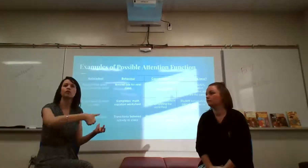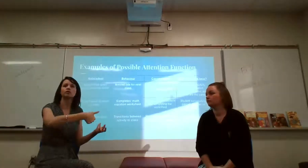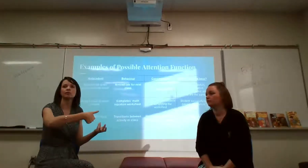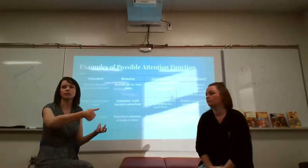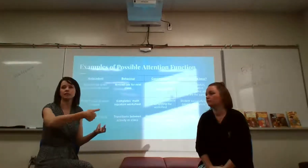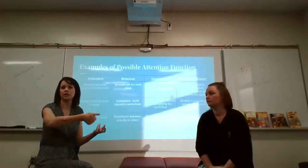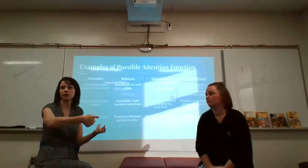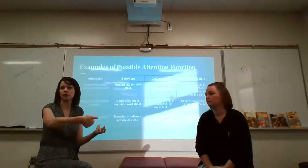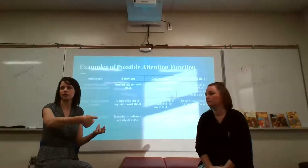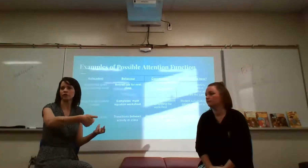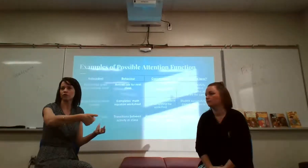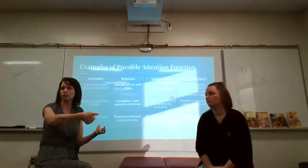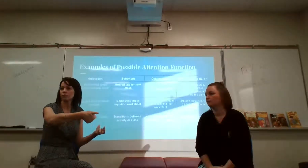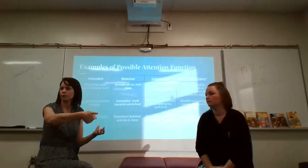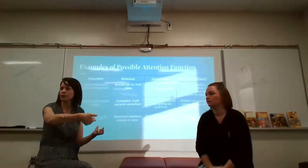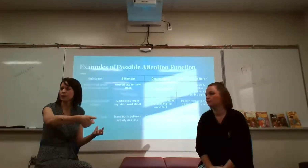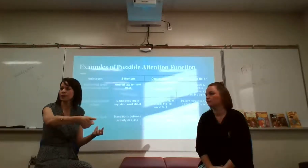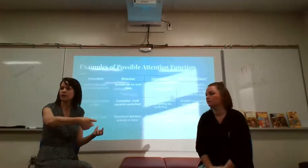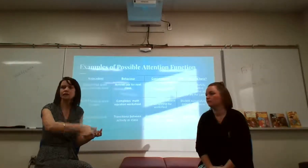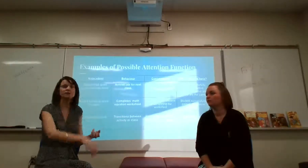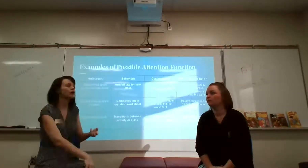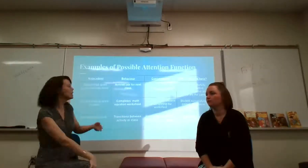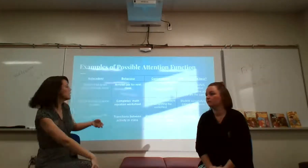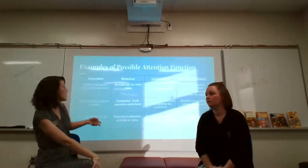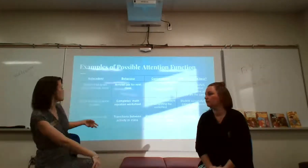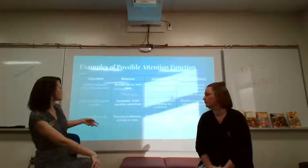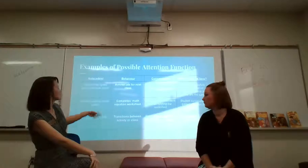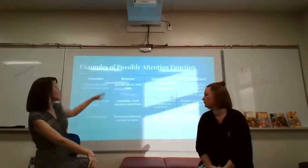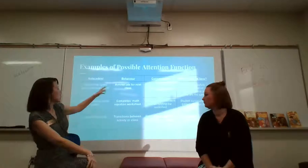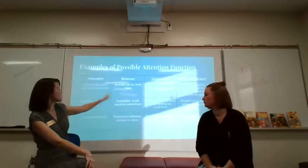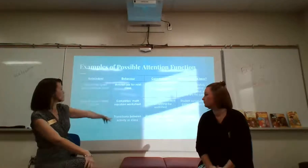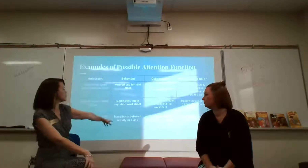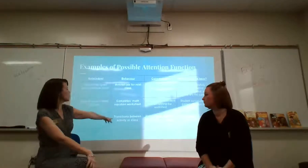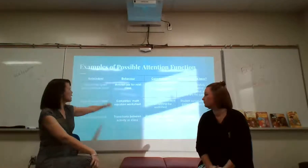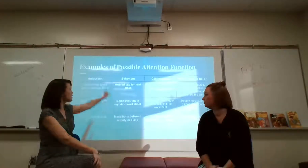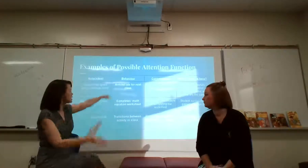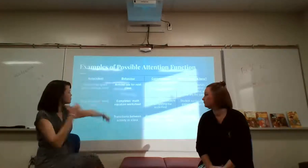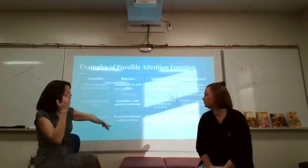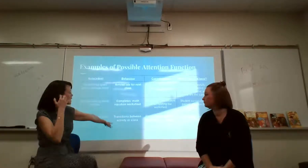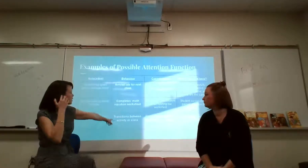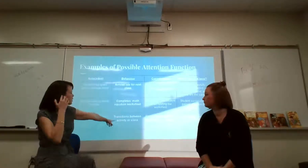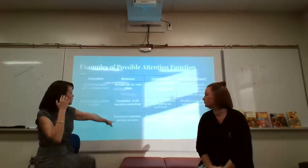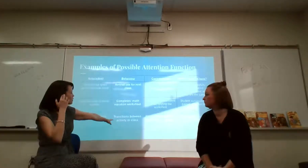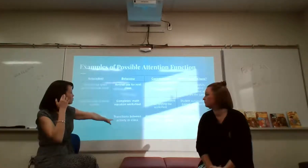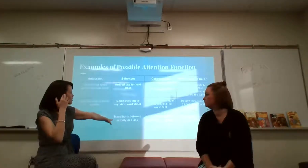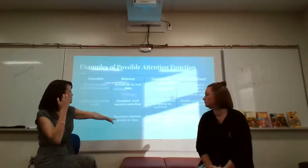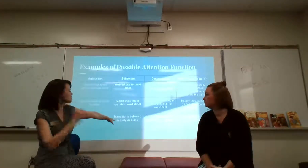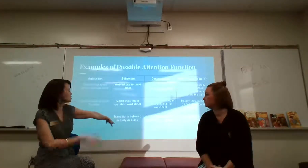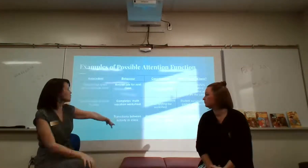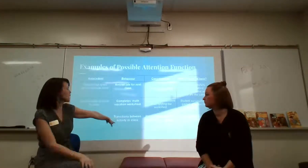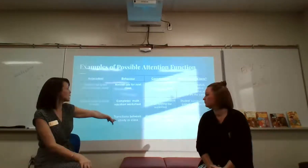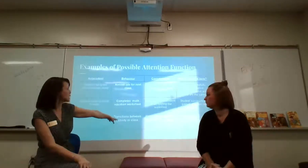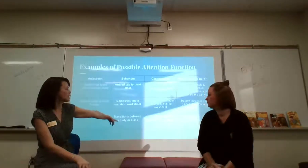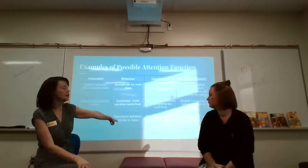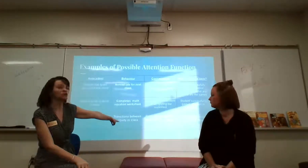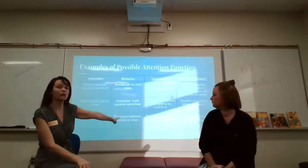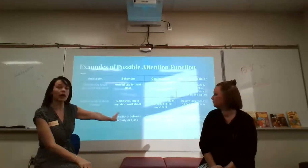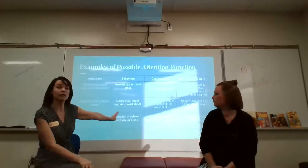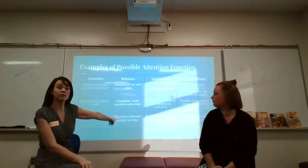reinforcement to continue it in the future. Does that make sense? And so back to this behavior. So transition between activity. So again,